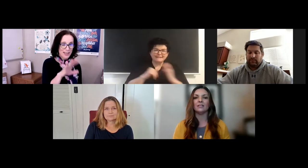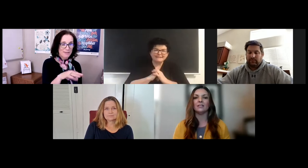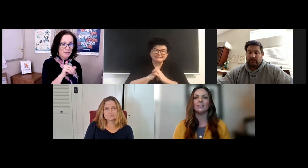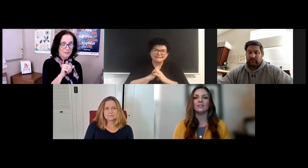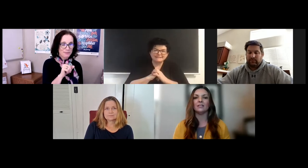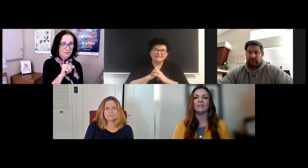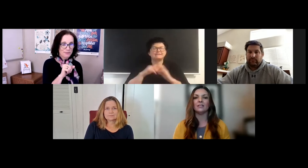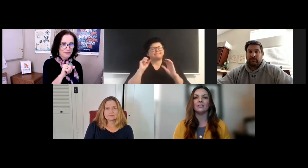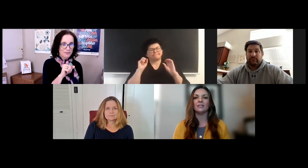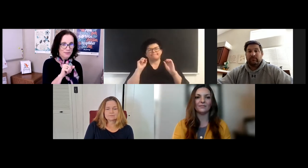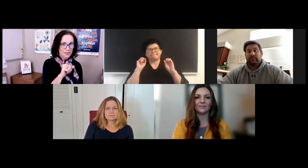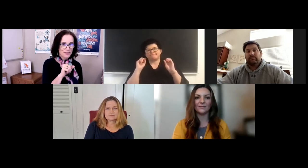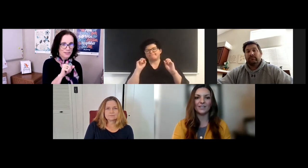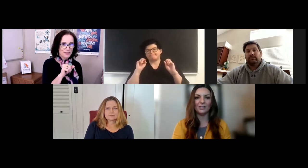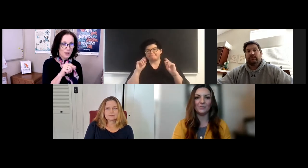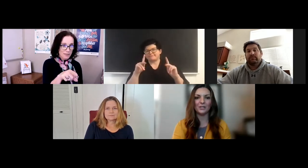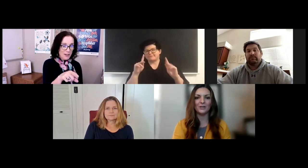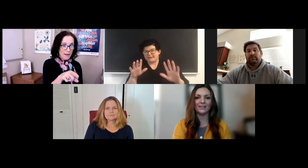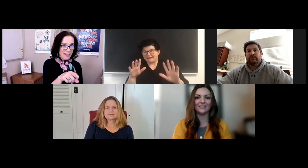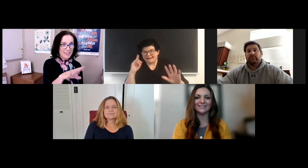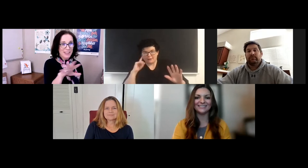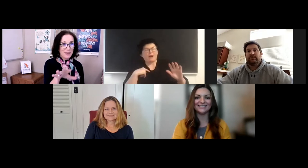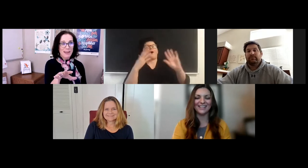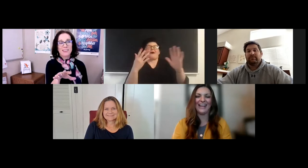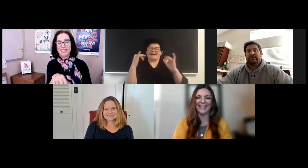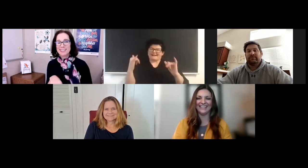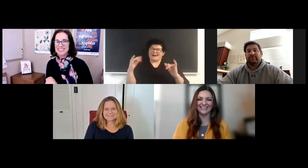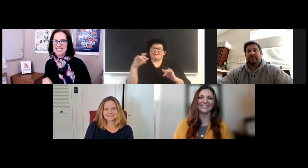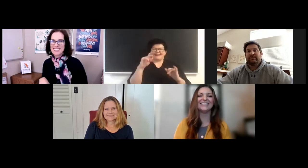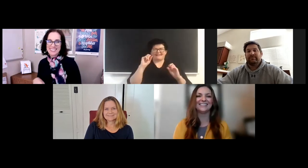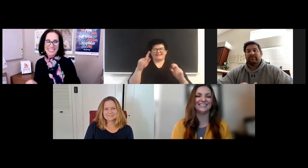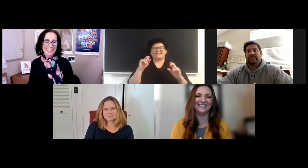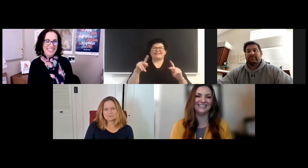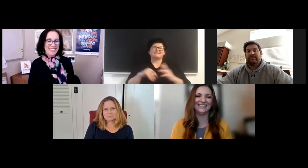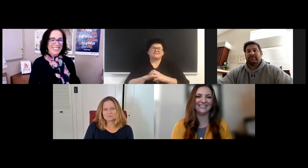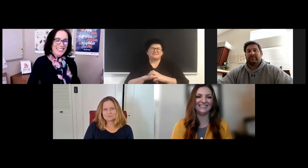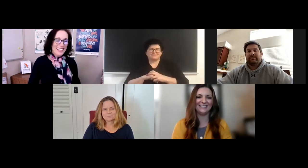All right. Can you hear me okay? Now you're back. Okay.